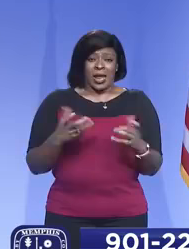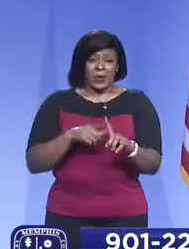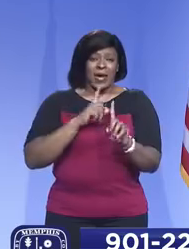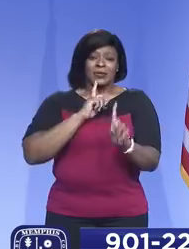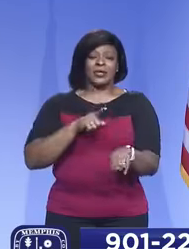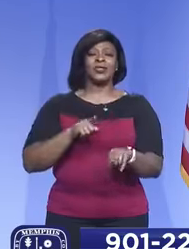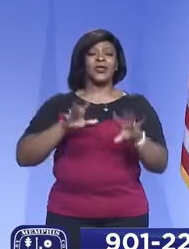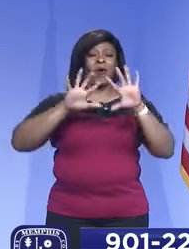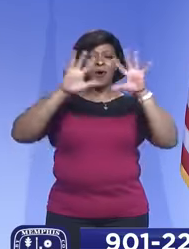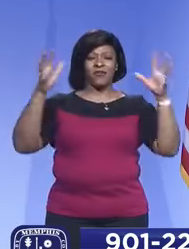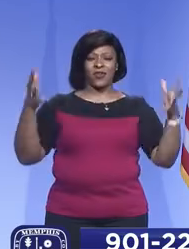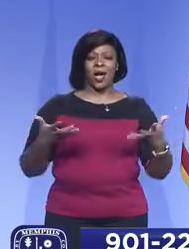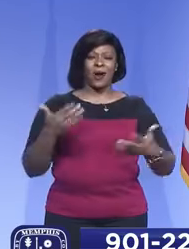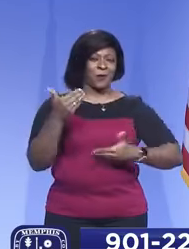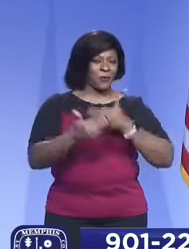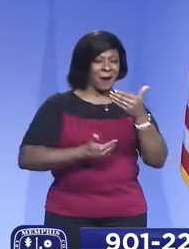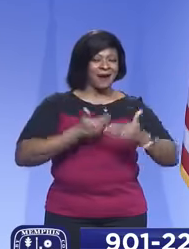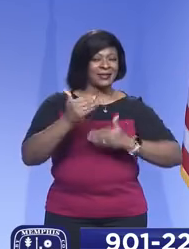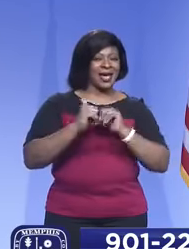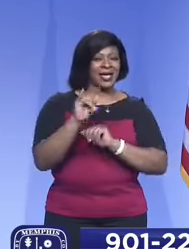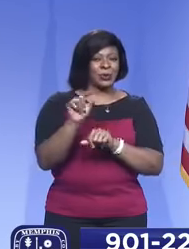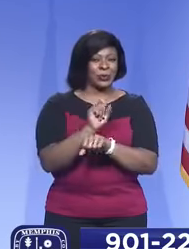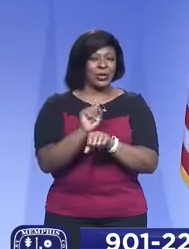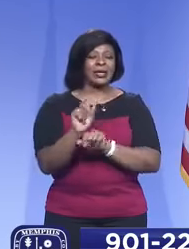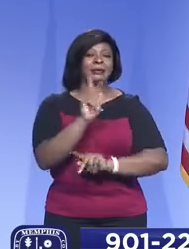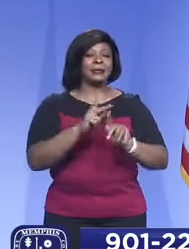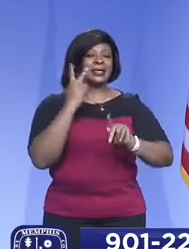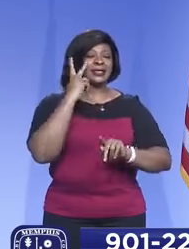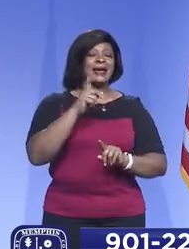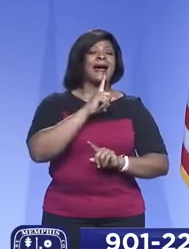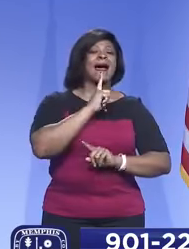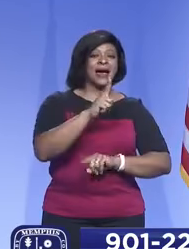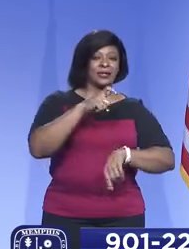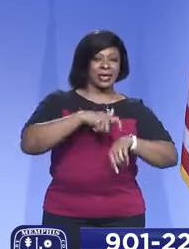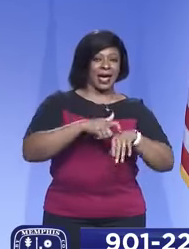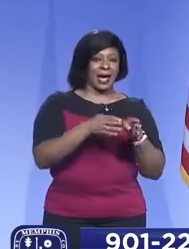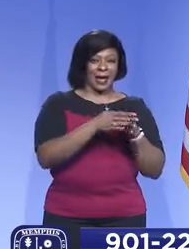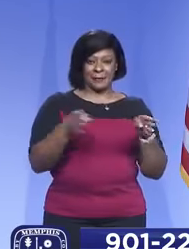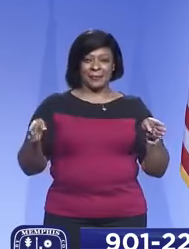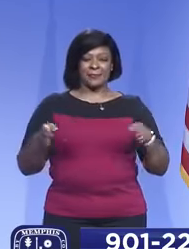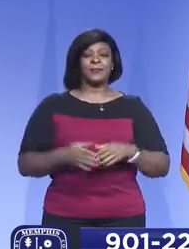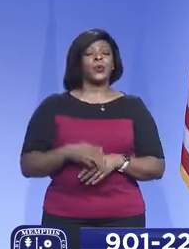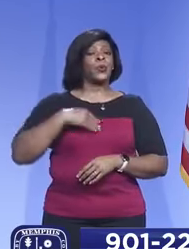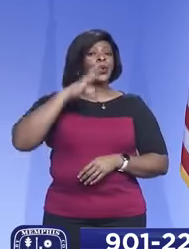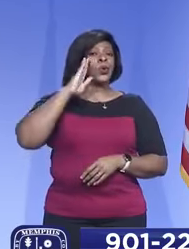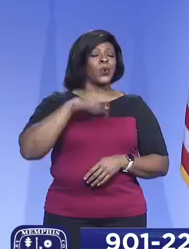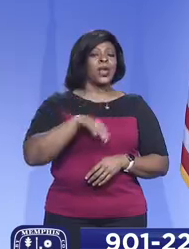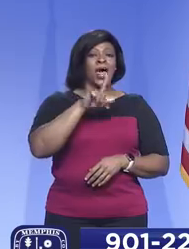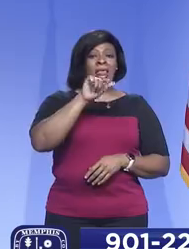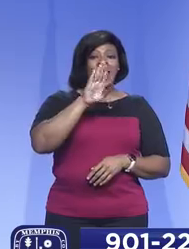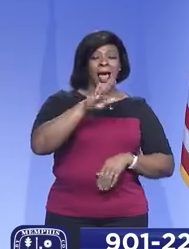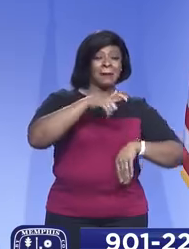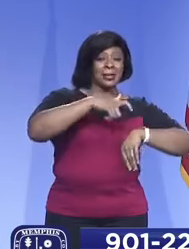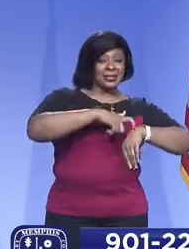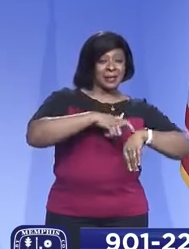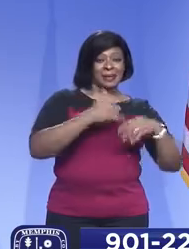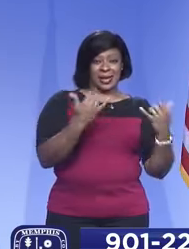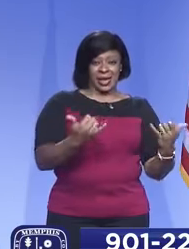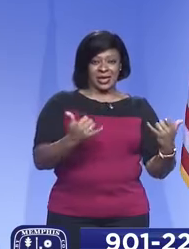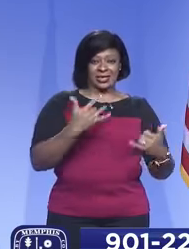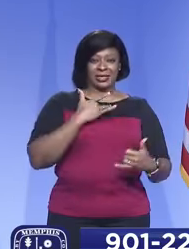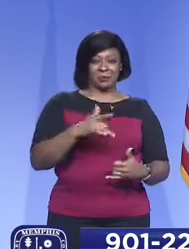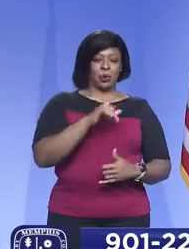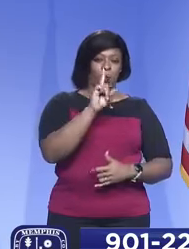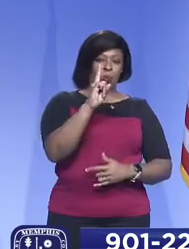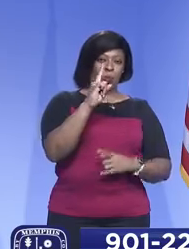is the overall sort of process so that people can see the actual times. So we know the lab turnaround times now are